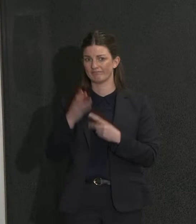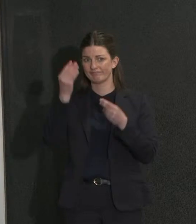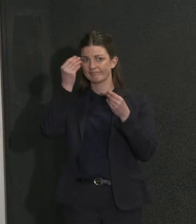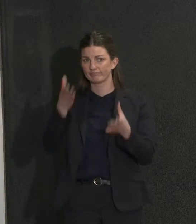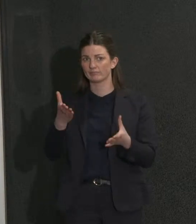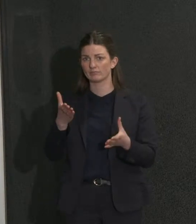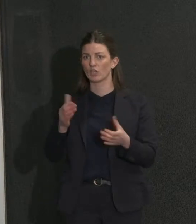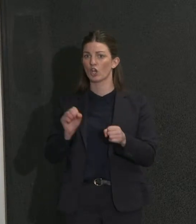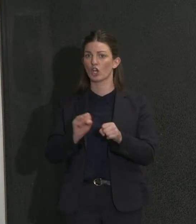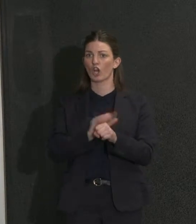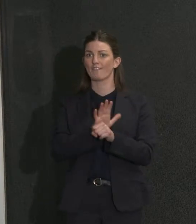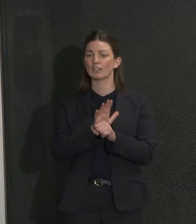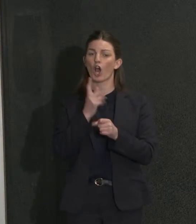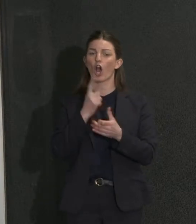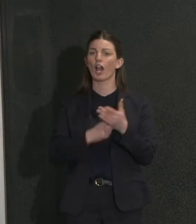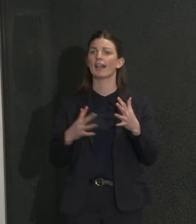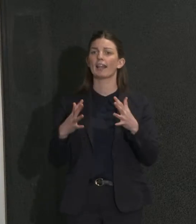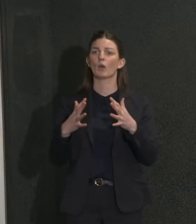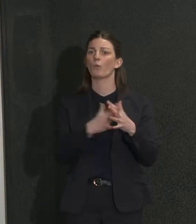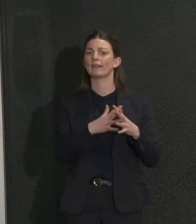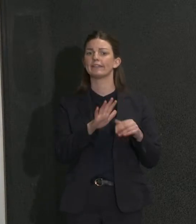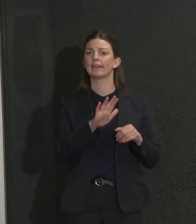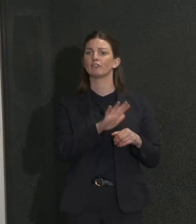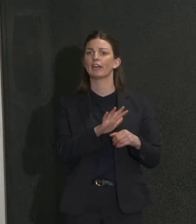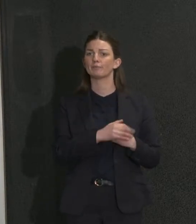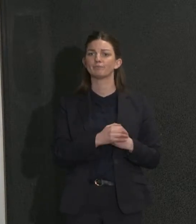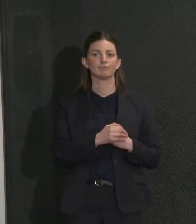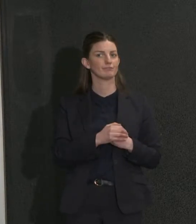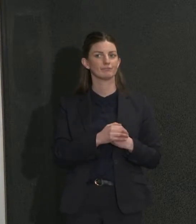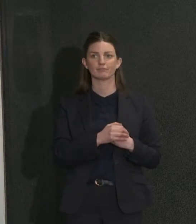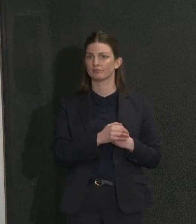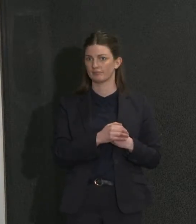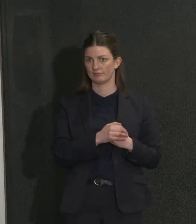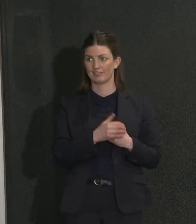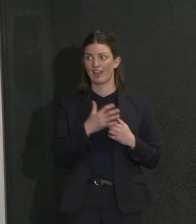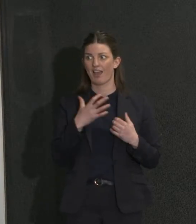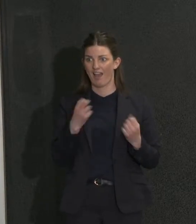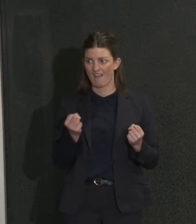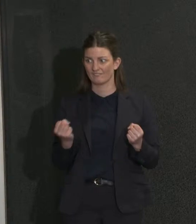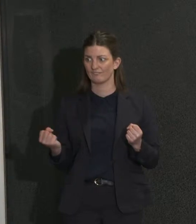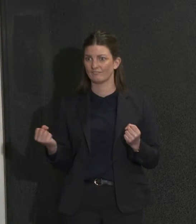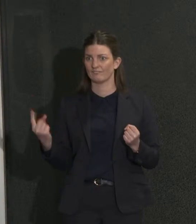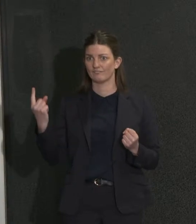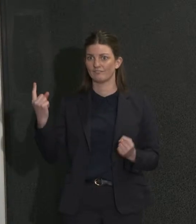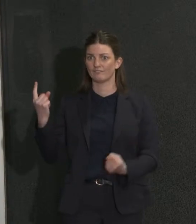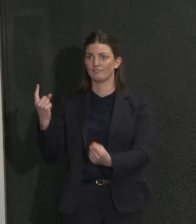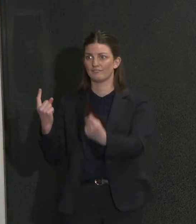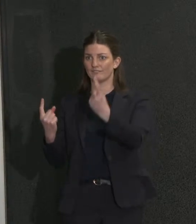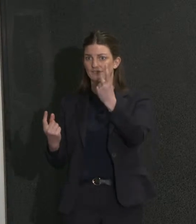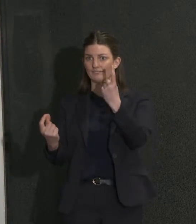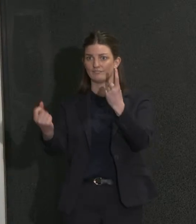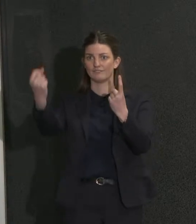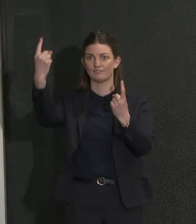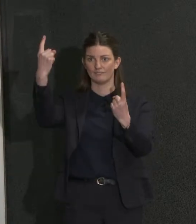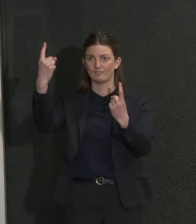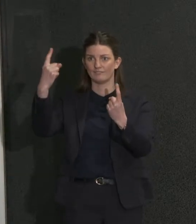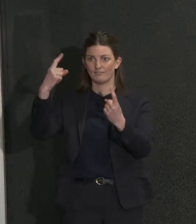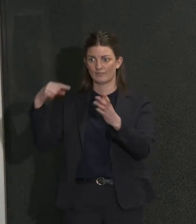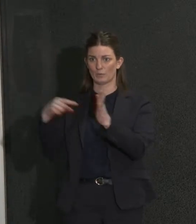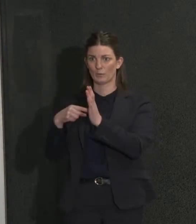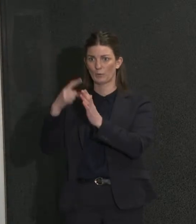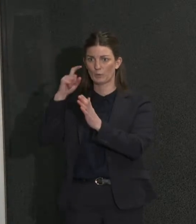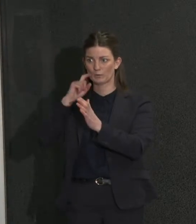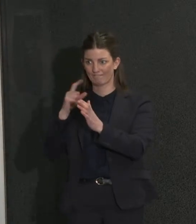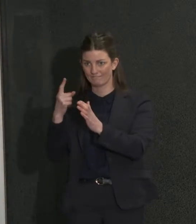is not something which is located in a very tight geography. We now have a significant number of cases, 38 cases across 2 separate